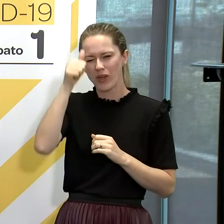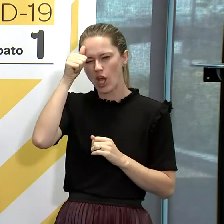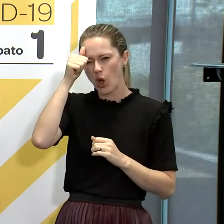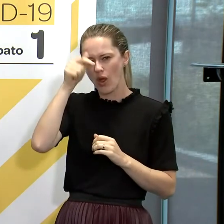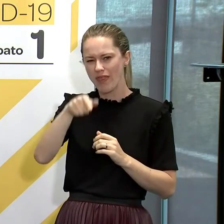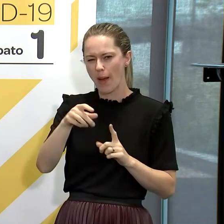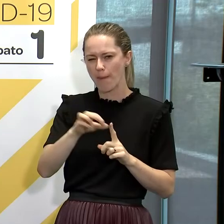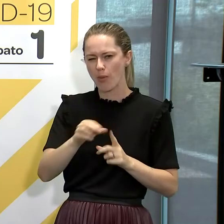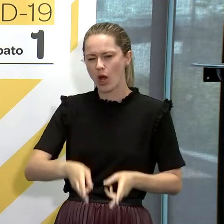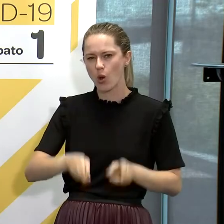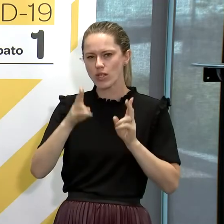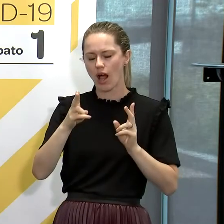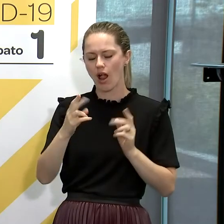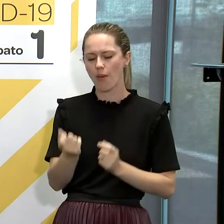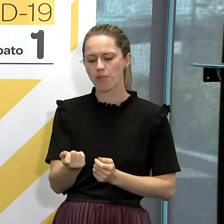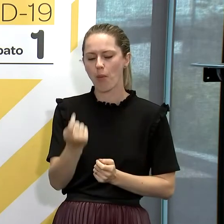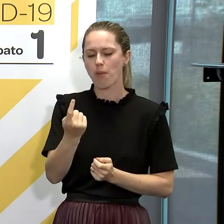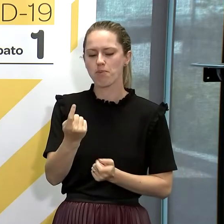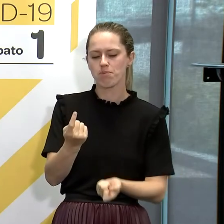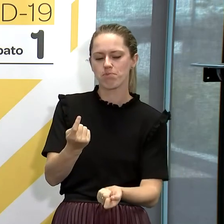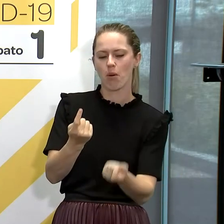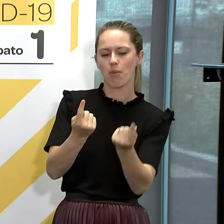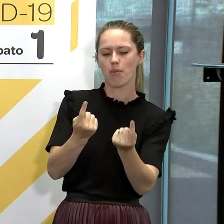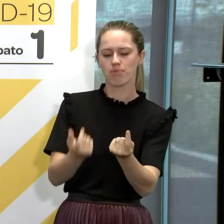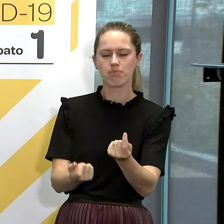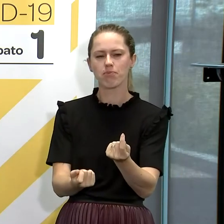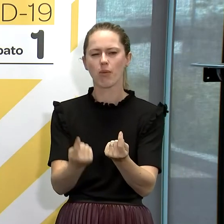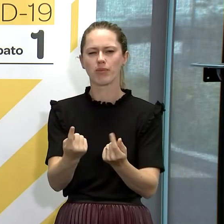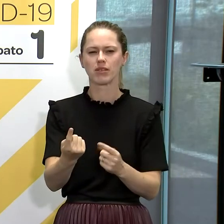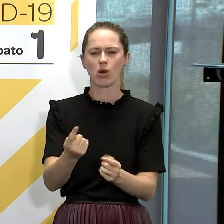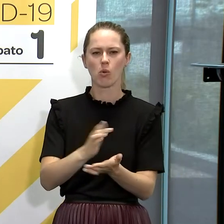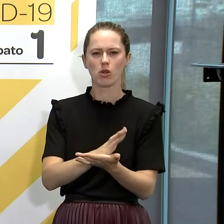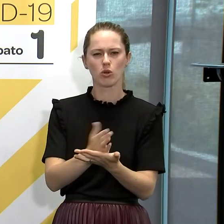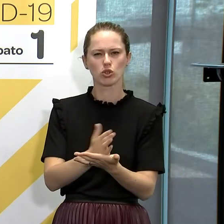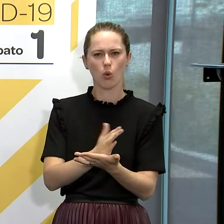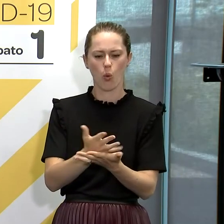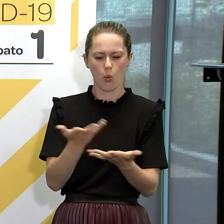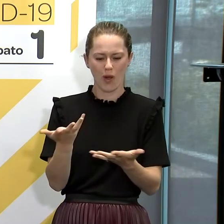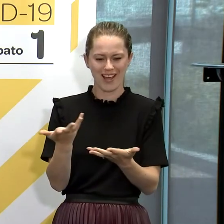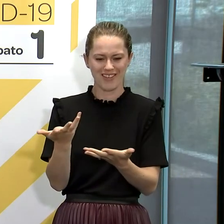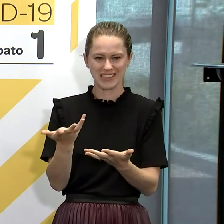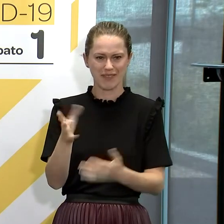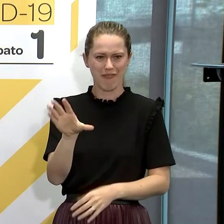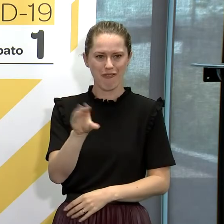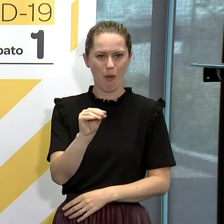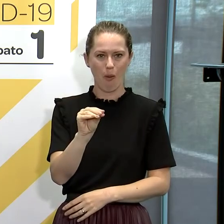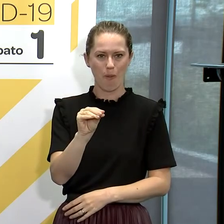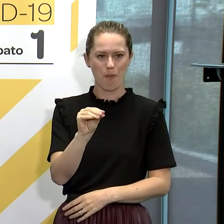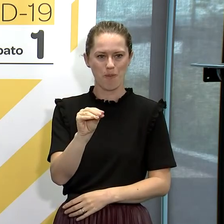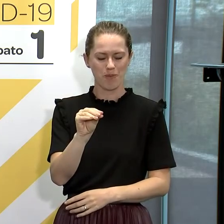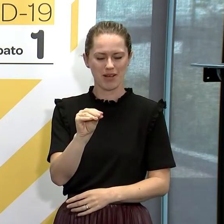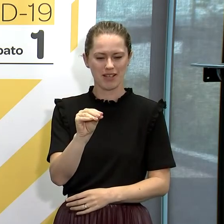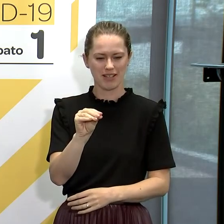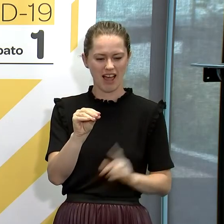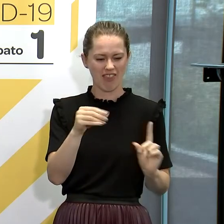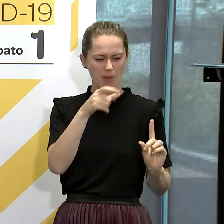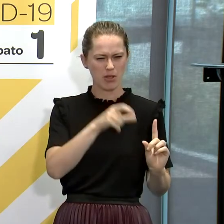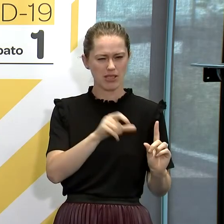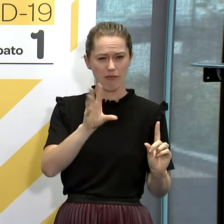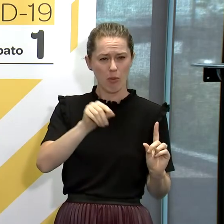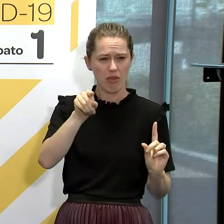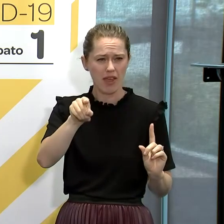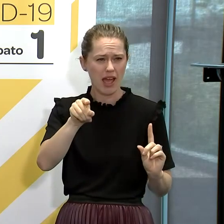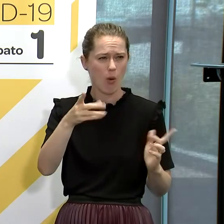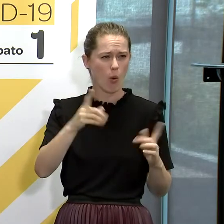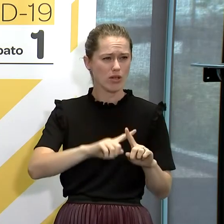cases in the Pullman, we don't yet know where the source of this individual could be. That is